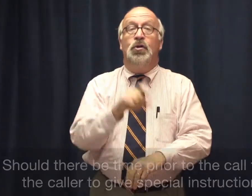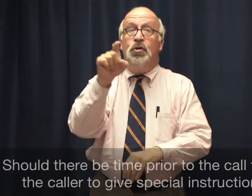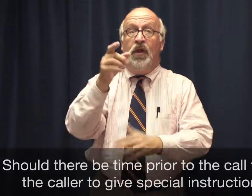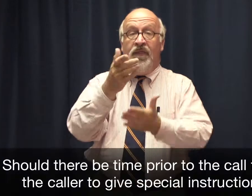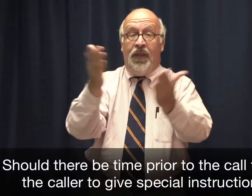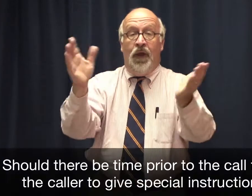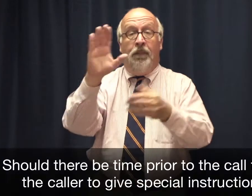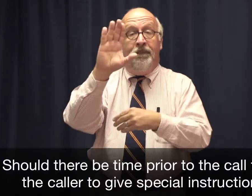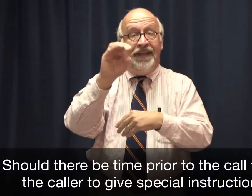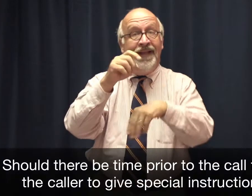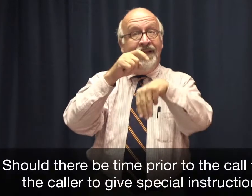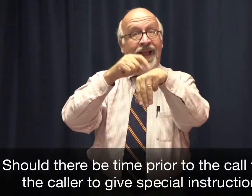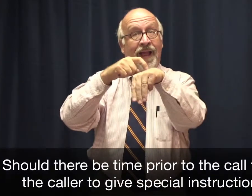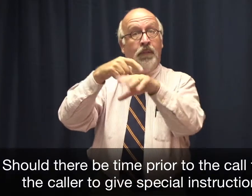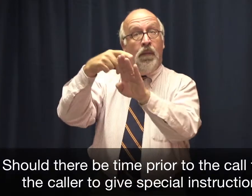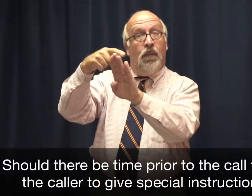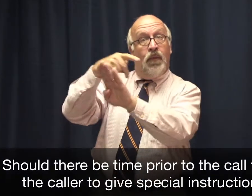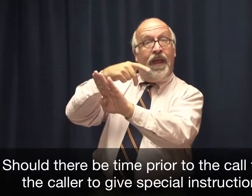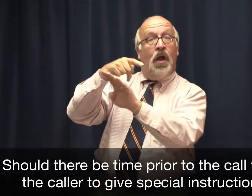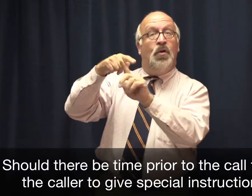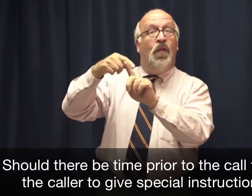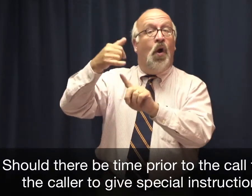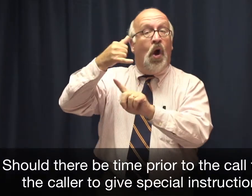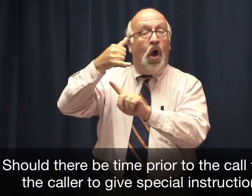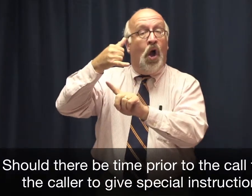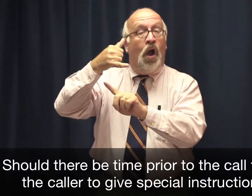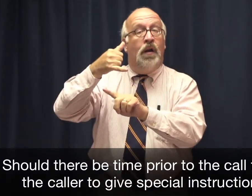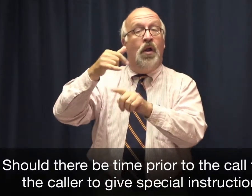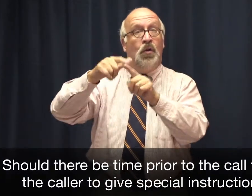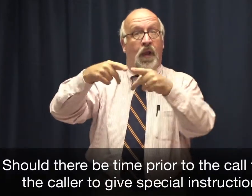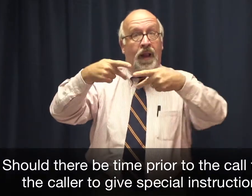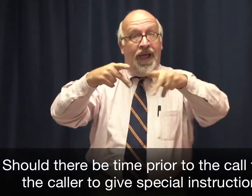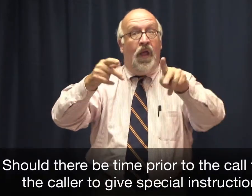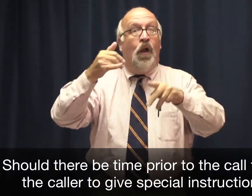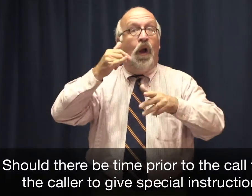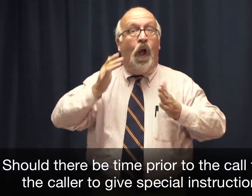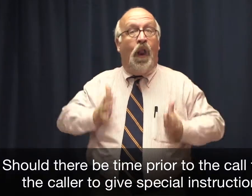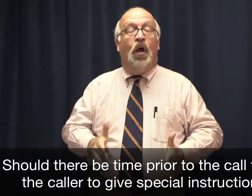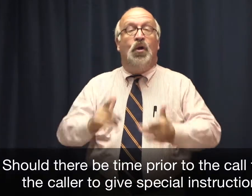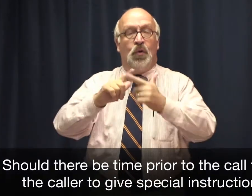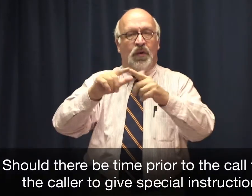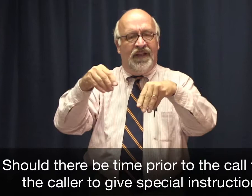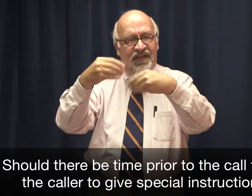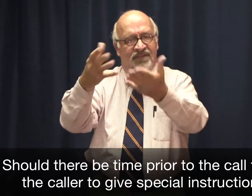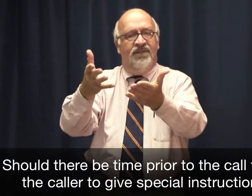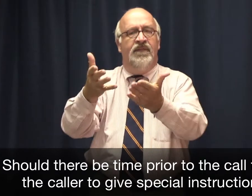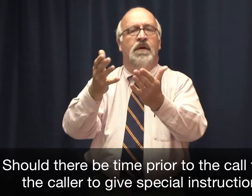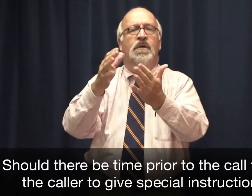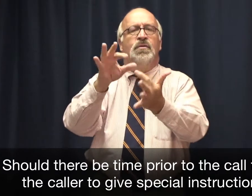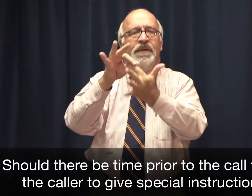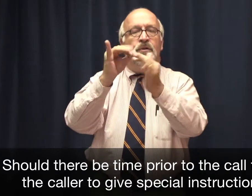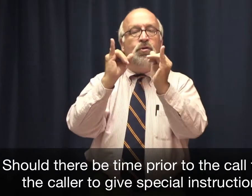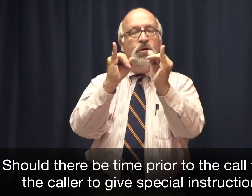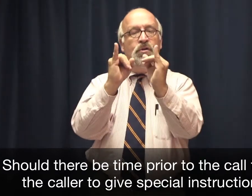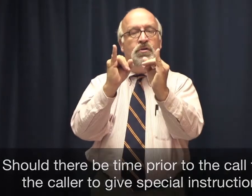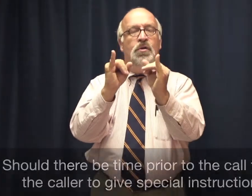Should there be time prior to the call to allow the caller to give special instructions